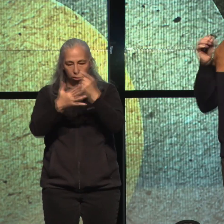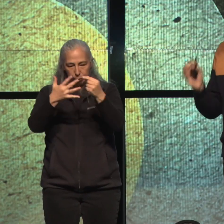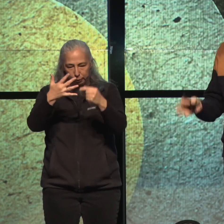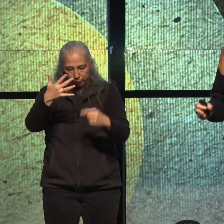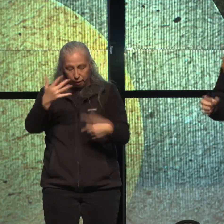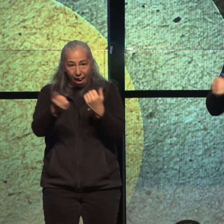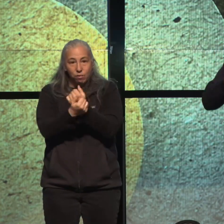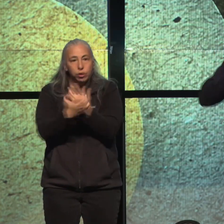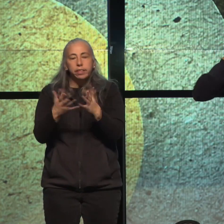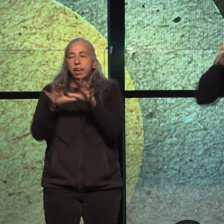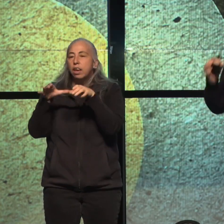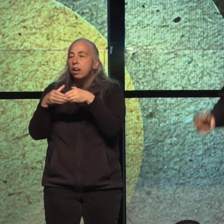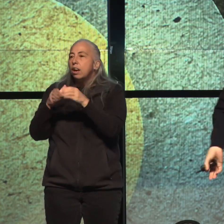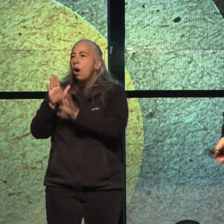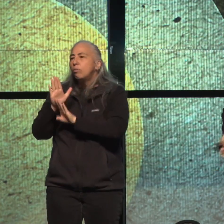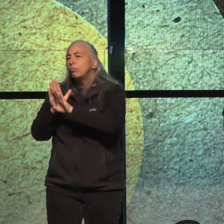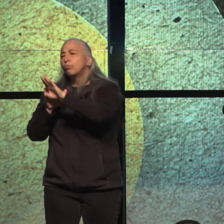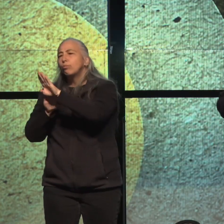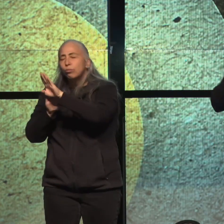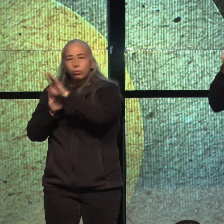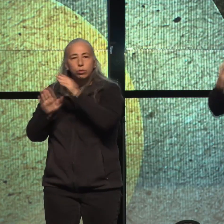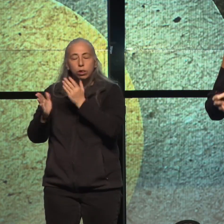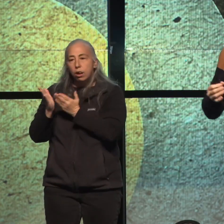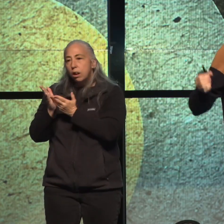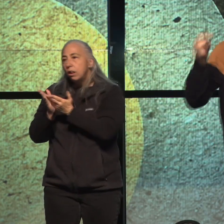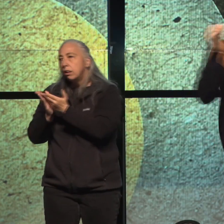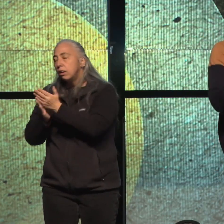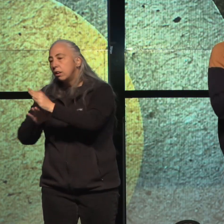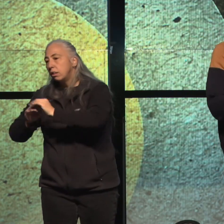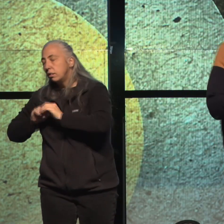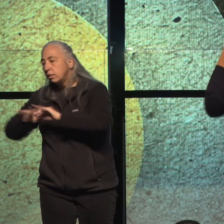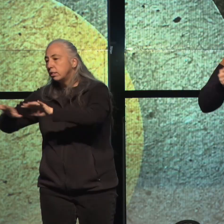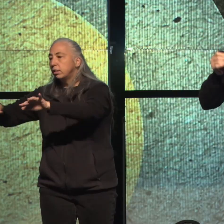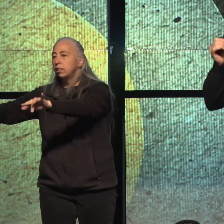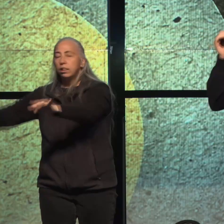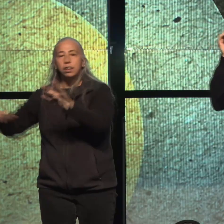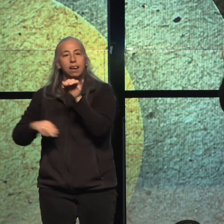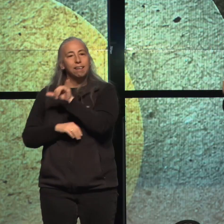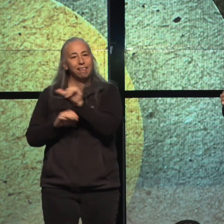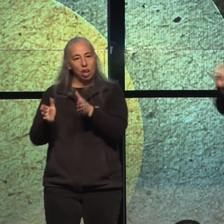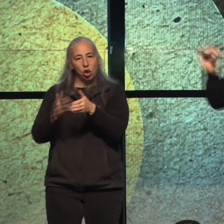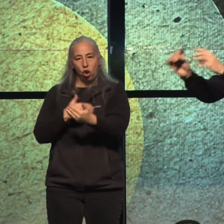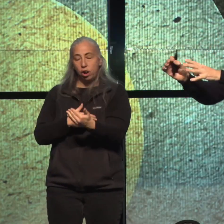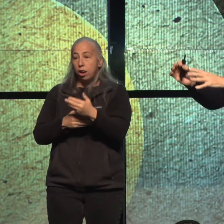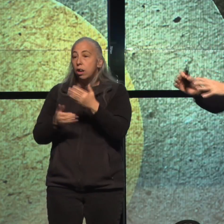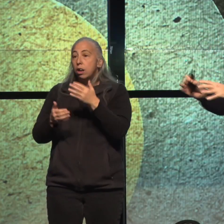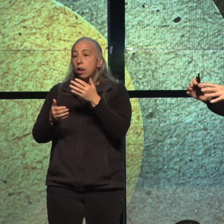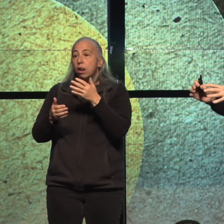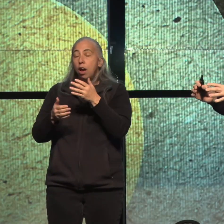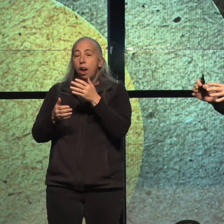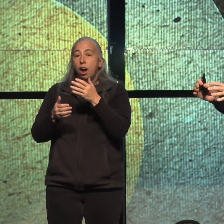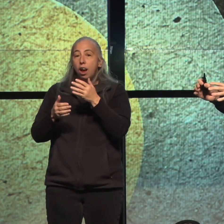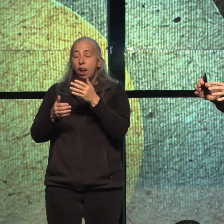things flourish and grow in a garden that is fertilized with fear of the other.